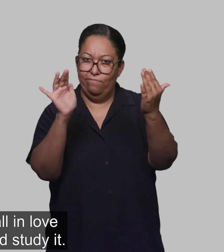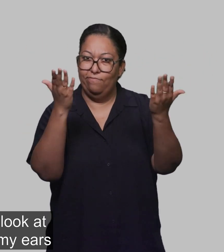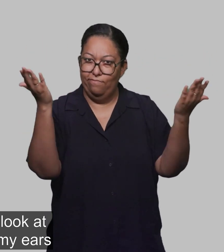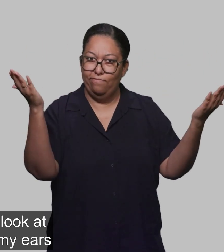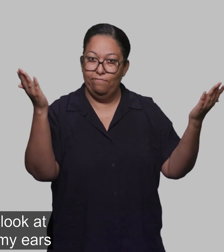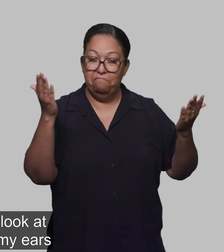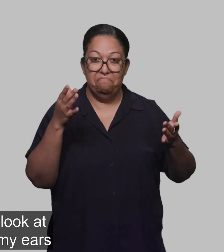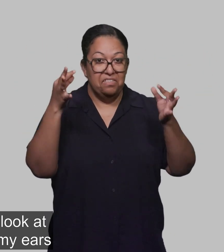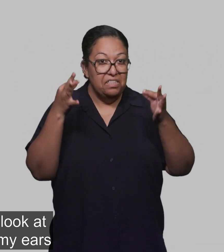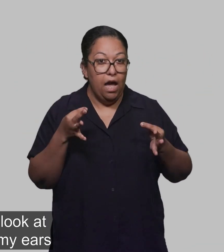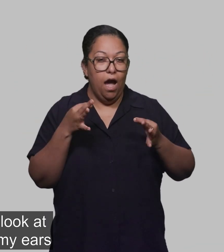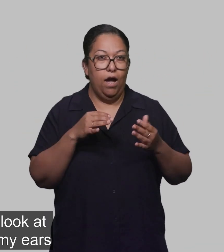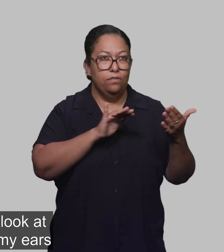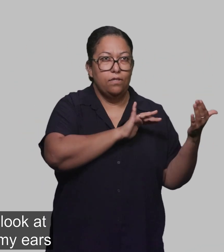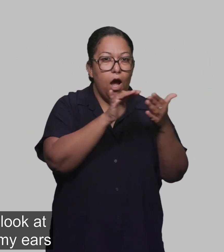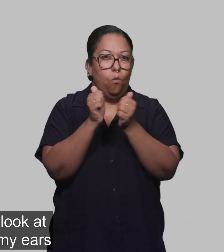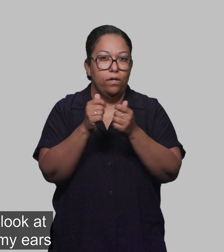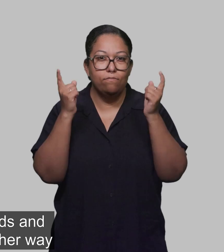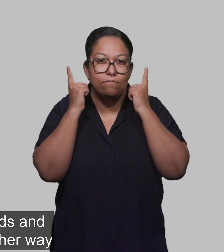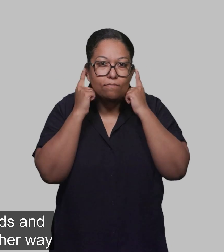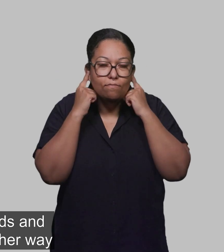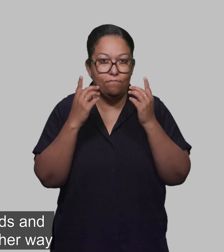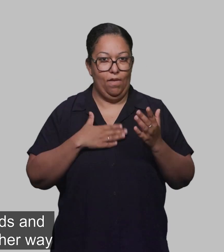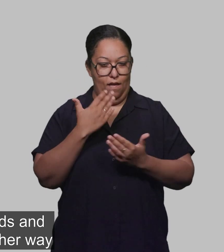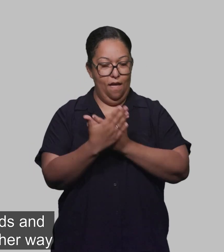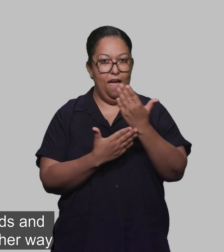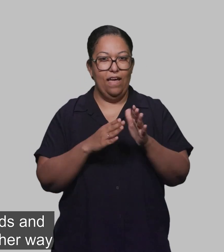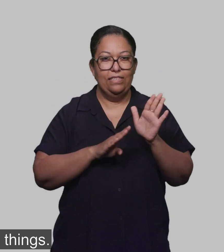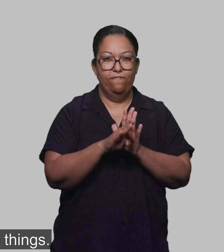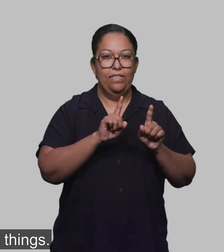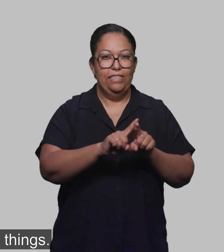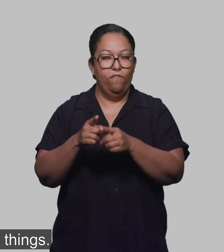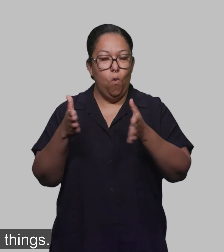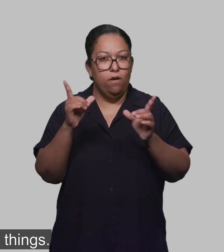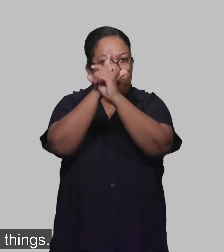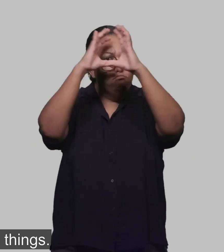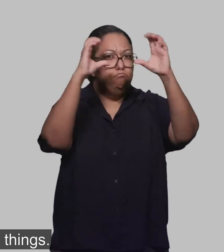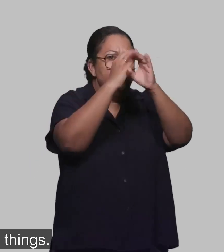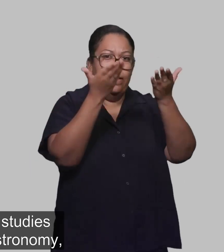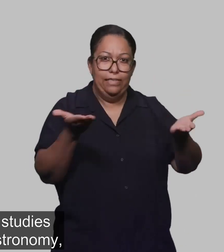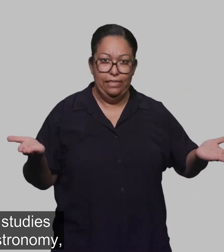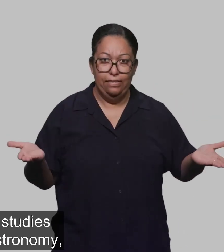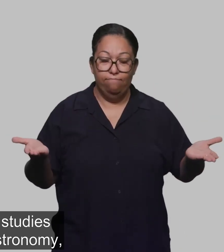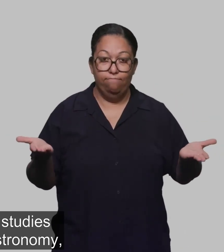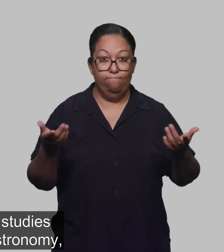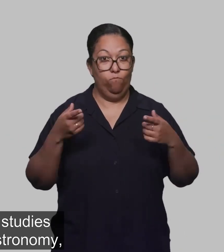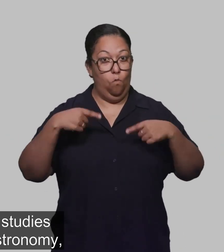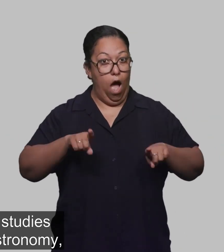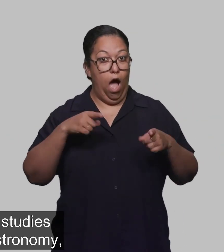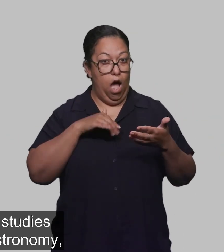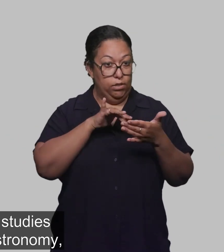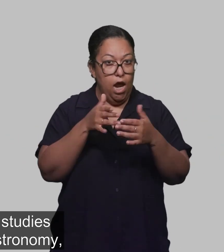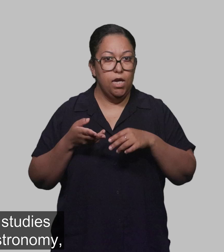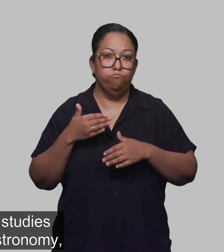it. I decided to look at the sky with my ears and my hands and develop another way of perceiving things. Then as my studies